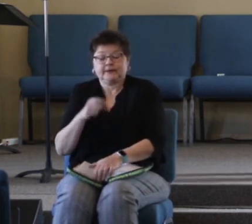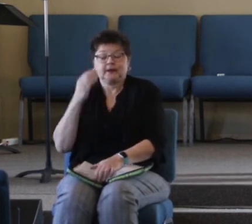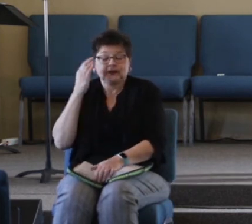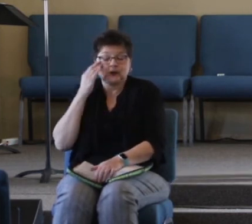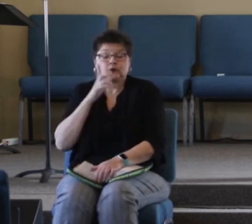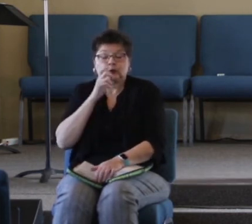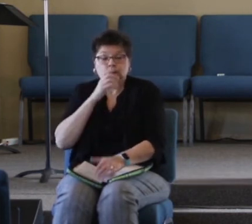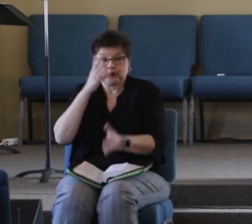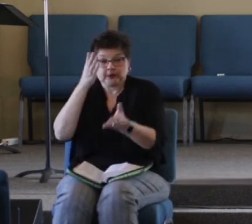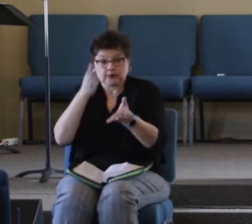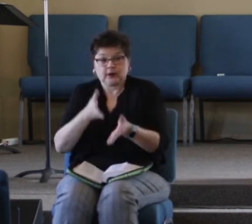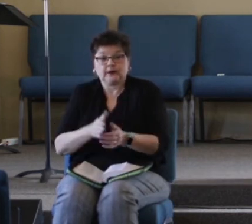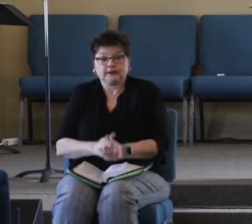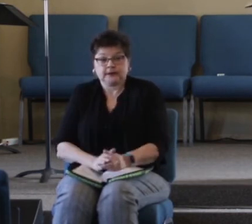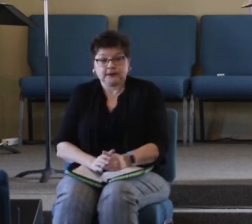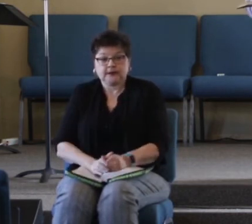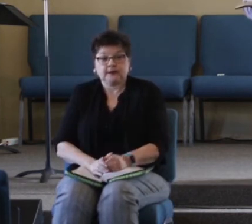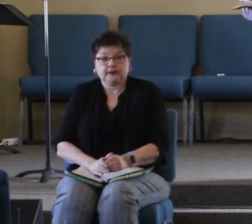who you are.